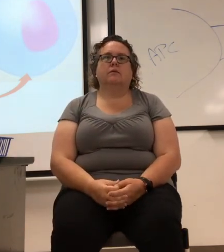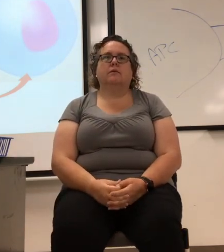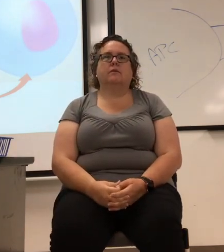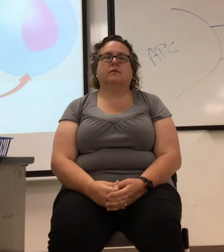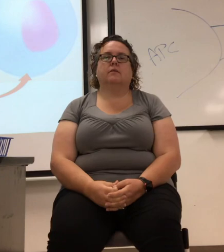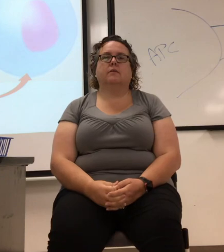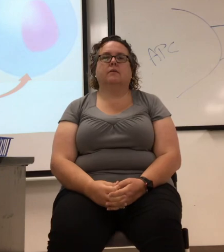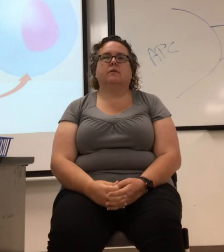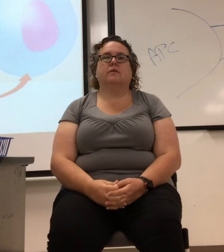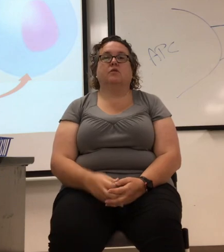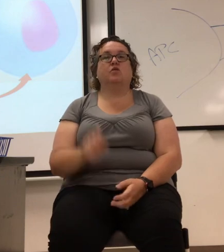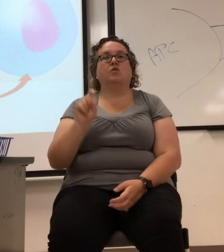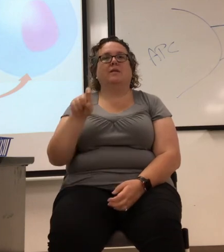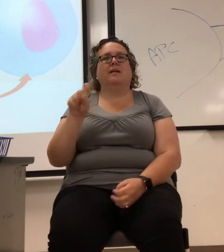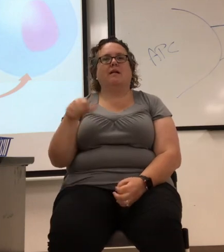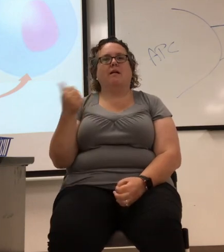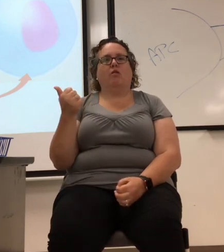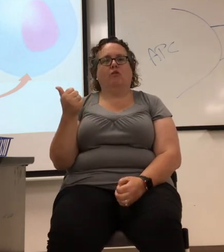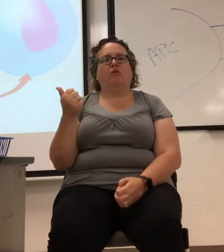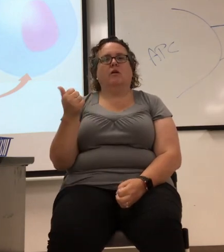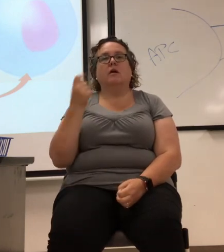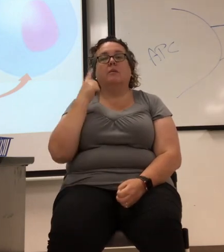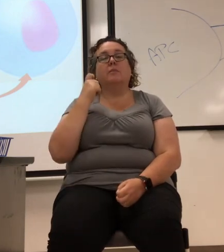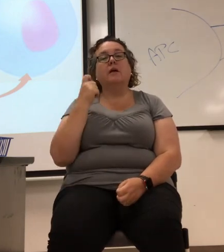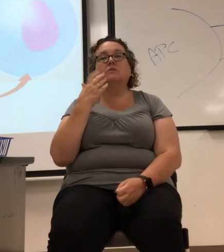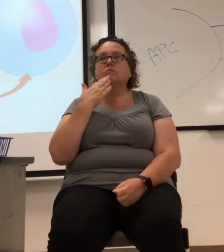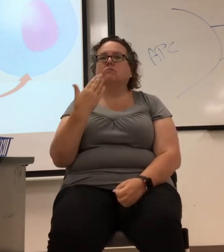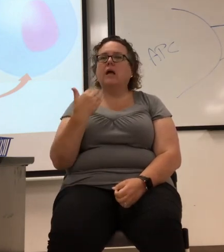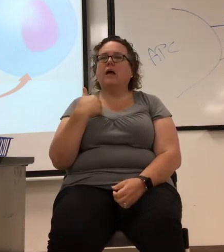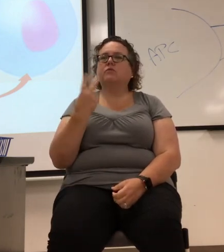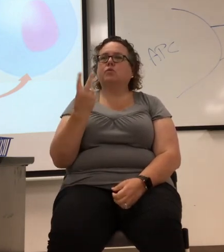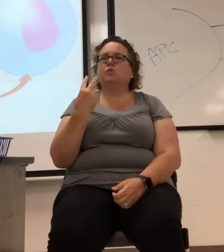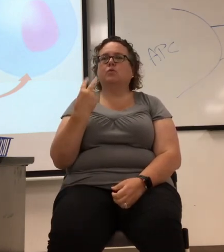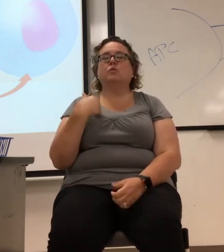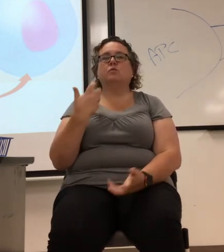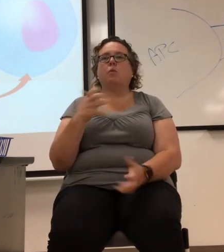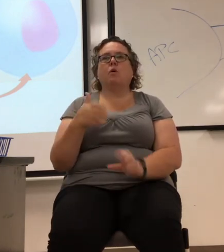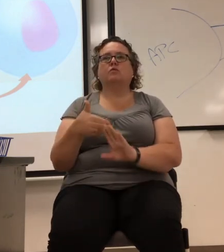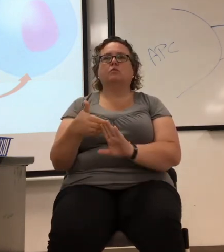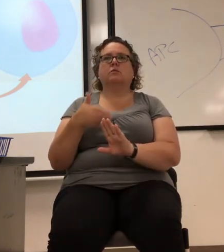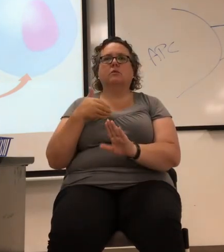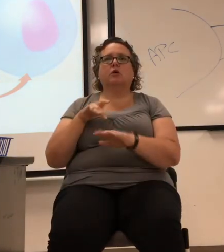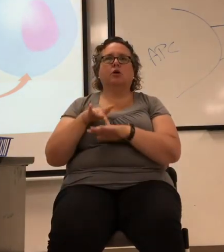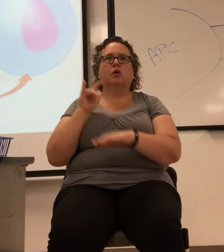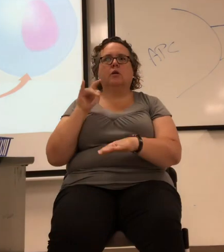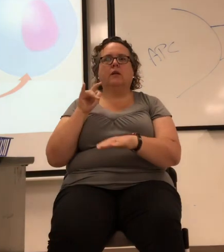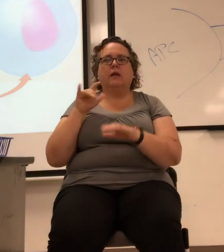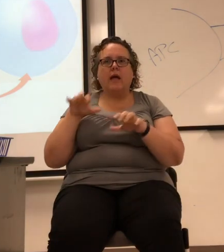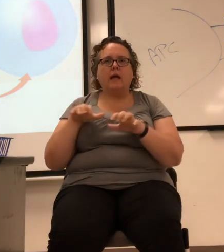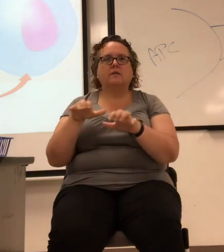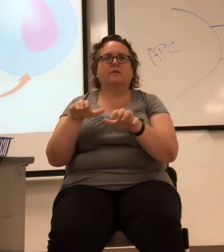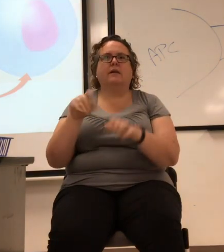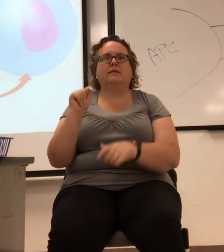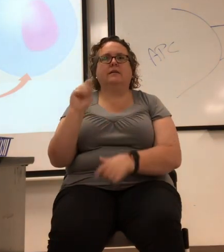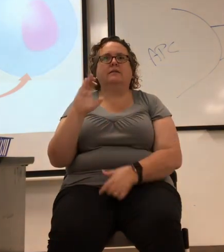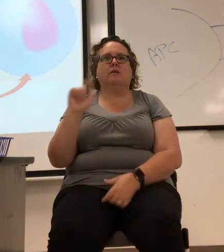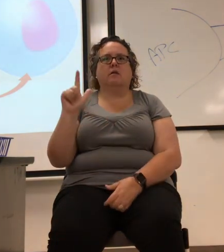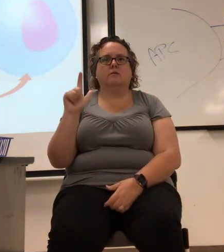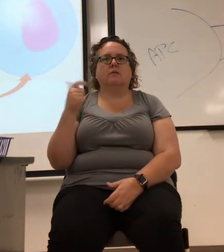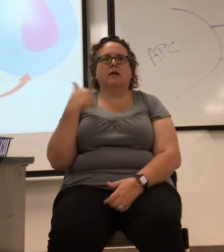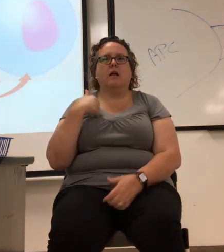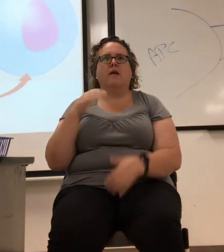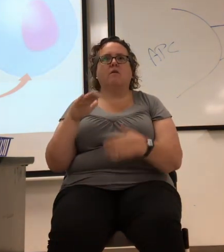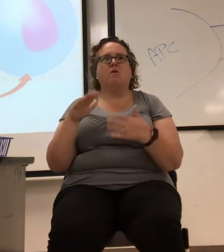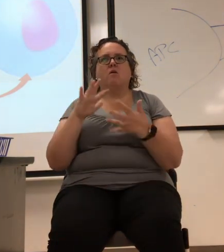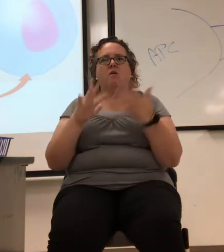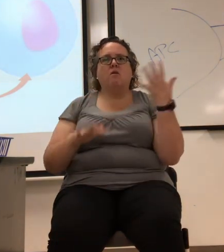You need another signal because you don't. It's good to have two signals. You don't want to prematurely activate T cells and have all kinds of autoimmune